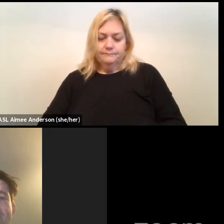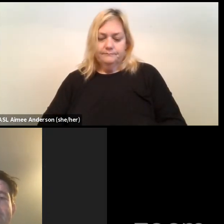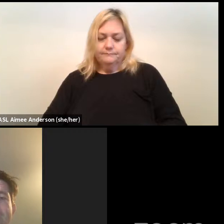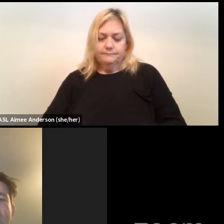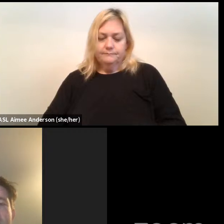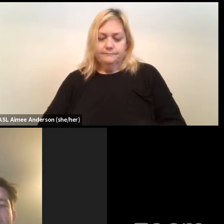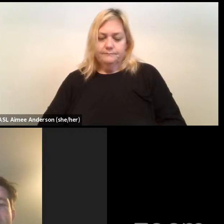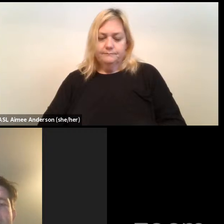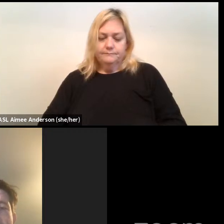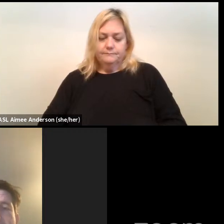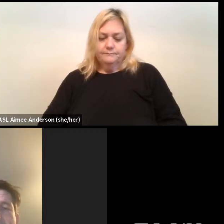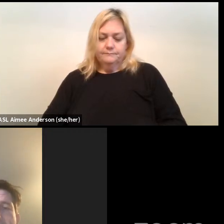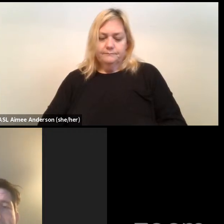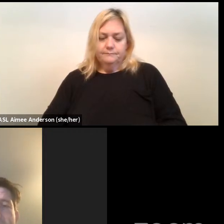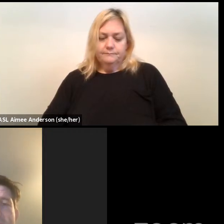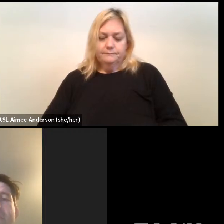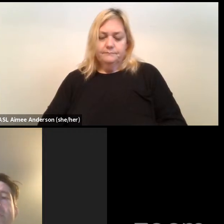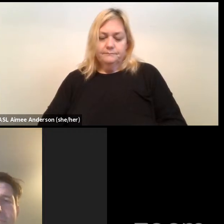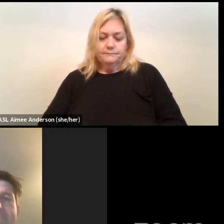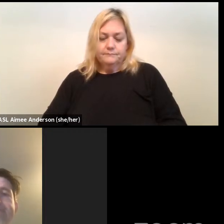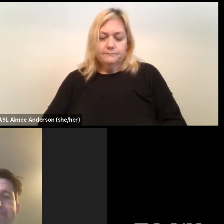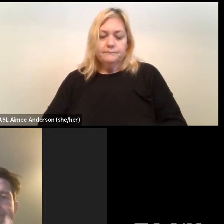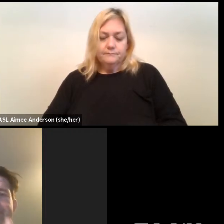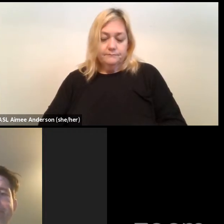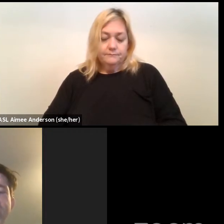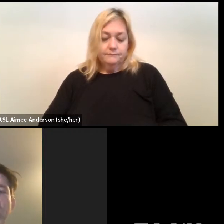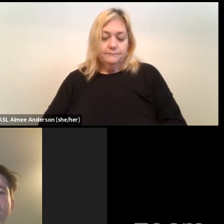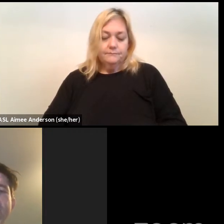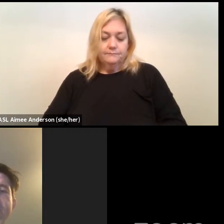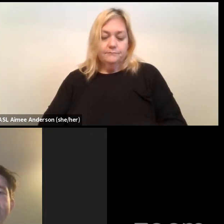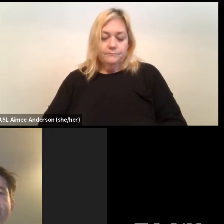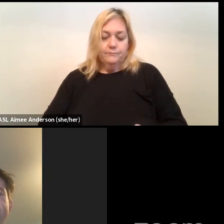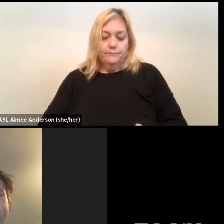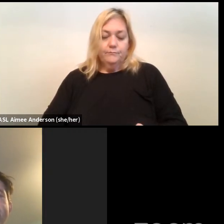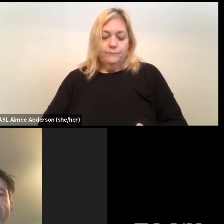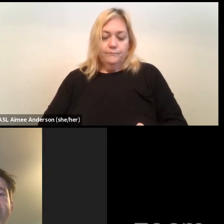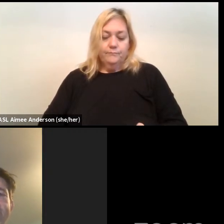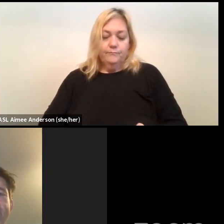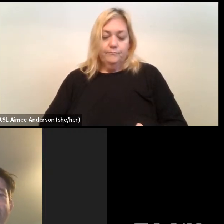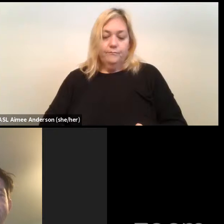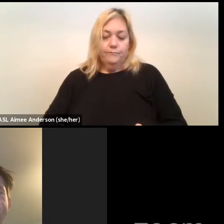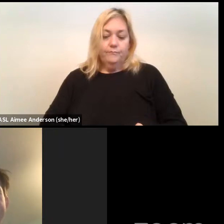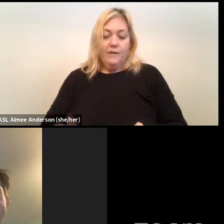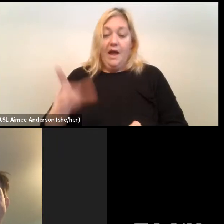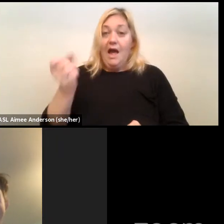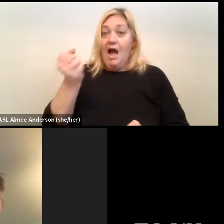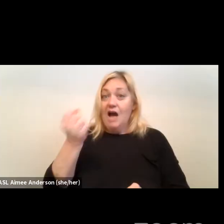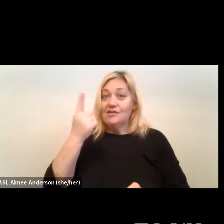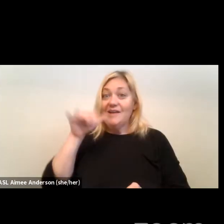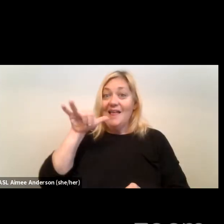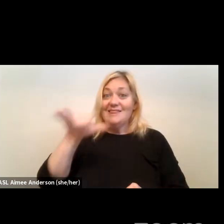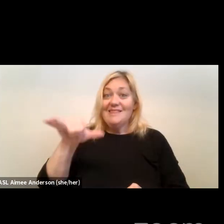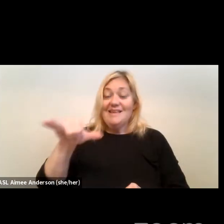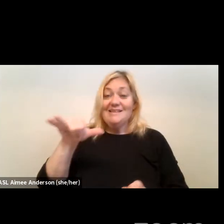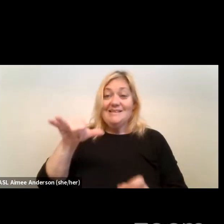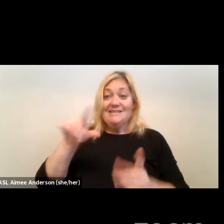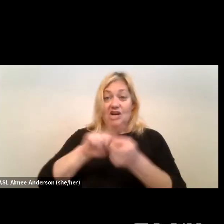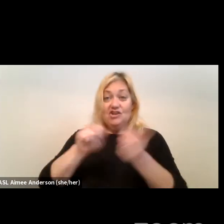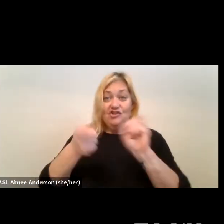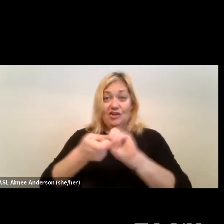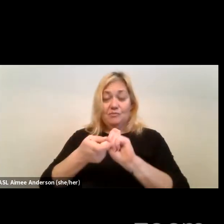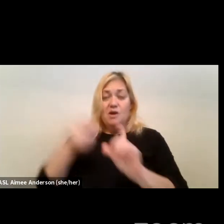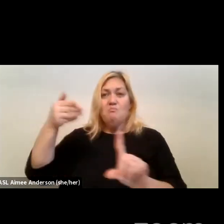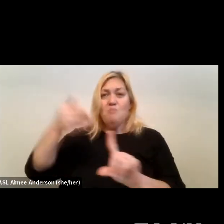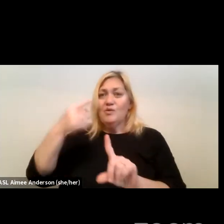It's mostly a COVID pandemic related adjustment. I guess we're going to test run it and see how people feel about it in